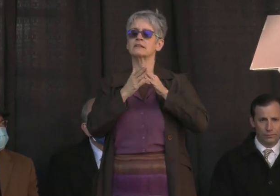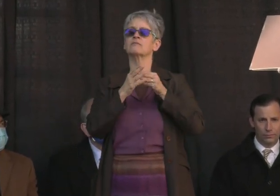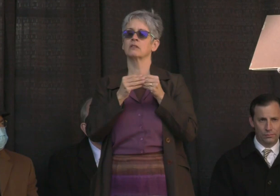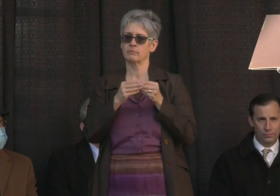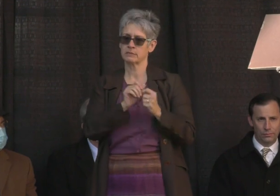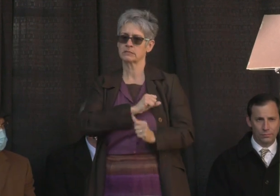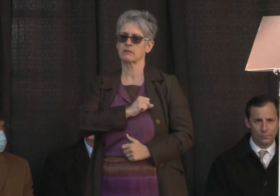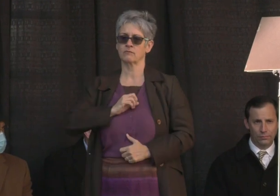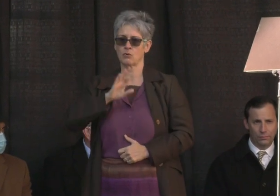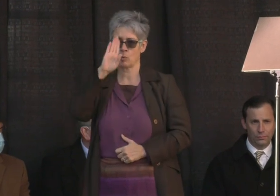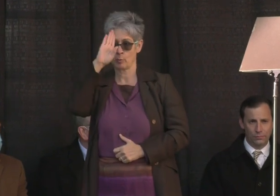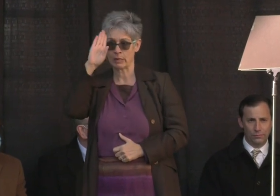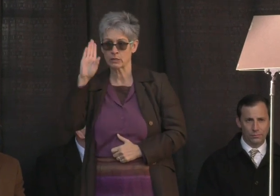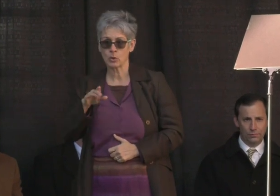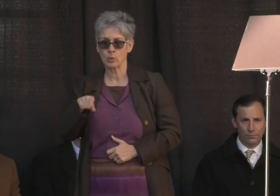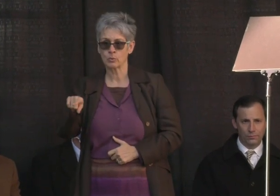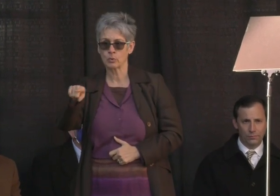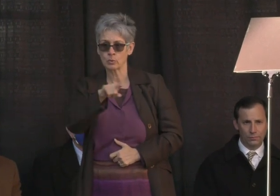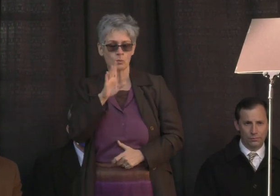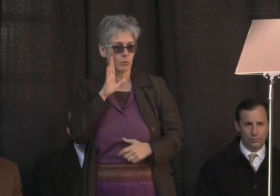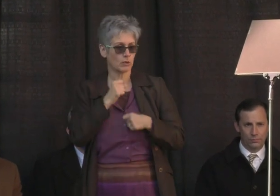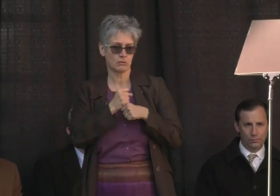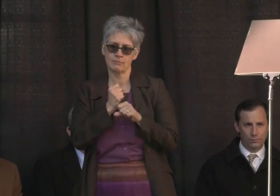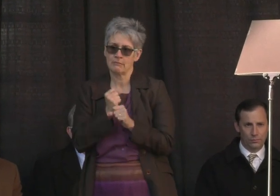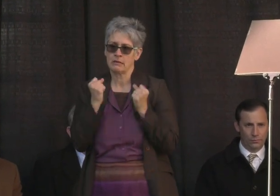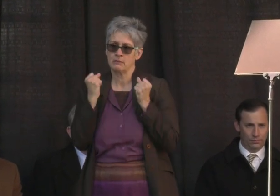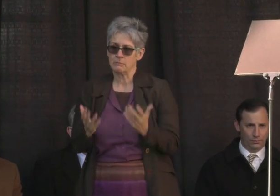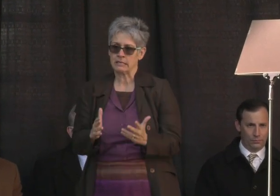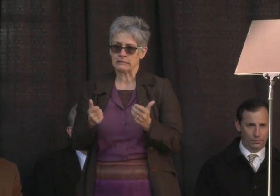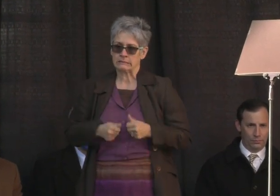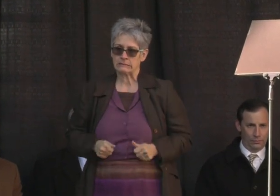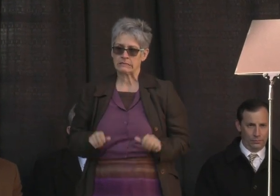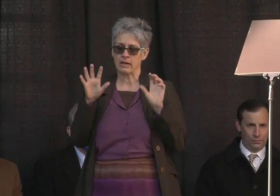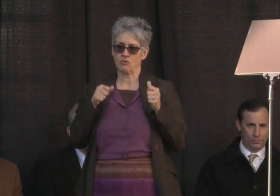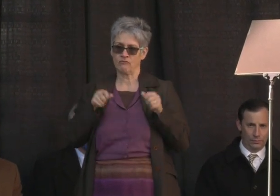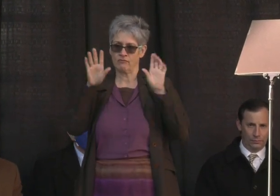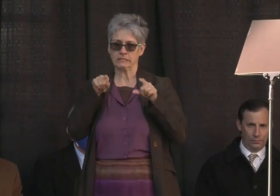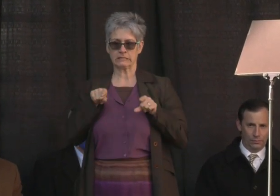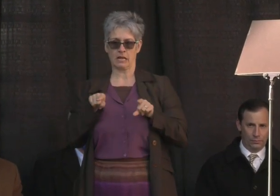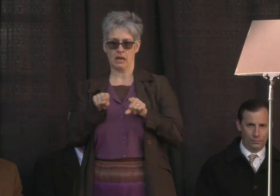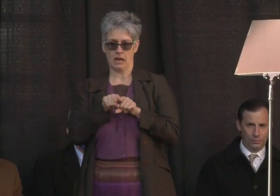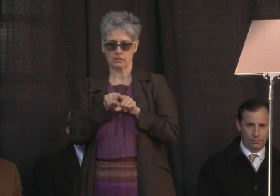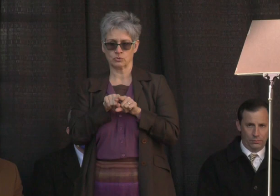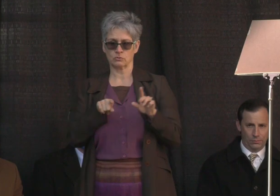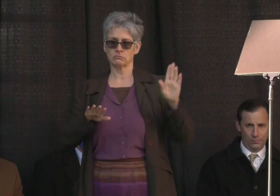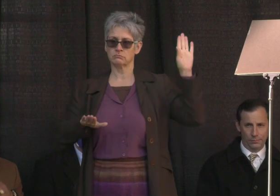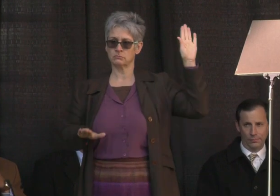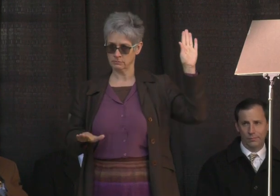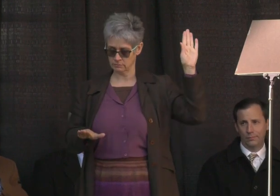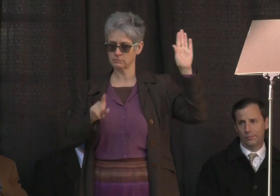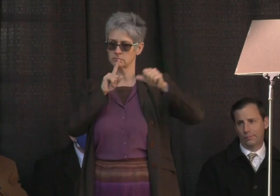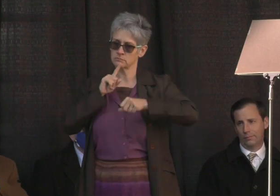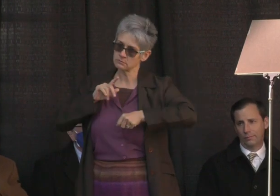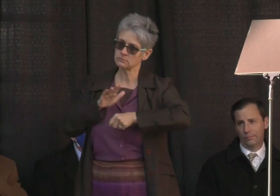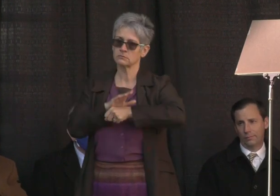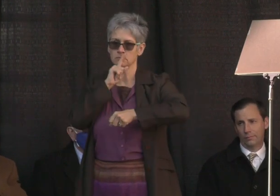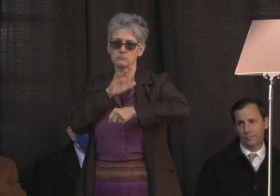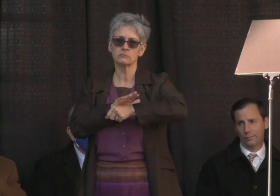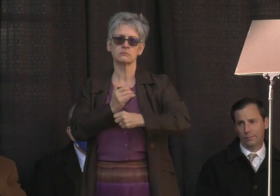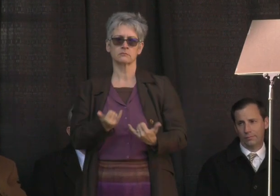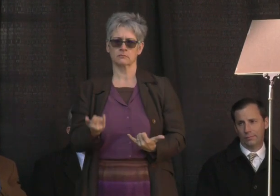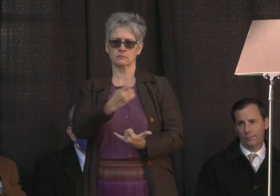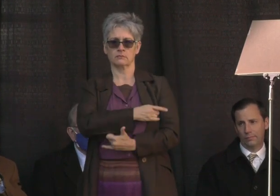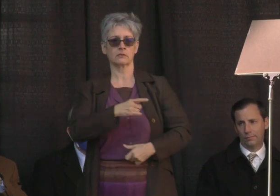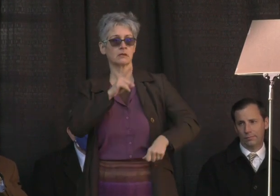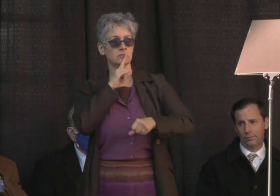We know you will make many sacrifices as you take these oaths today and commit to